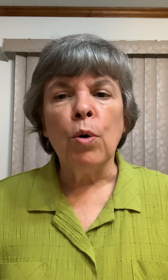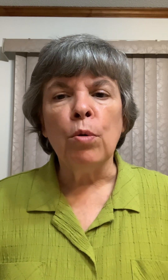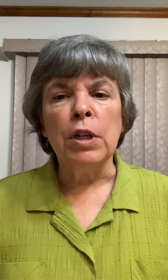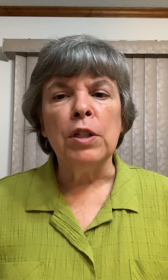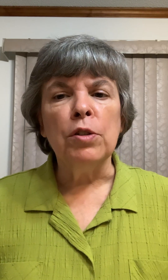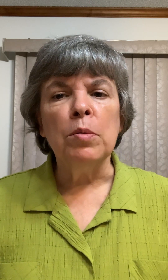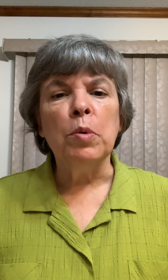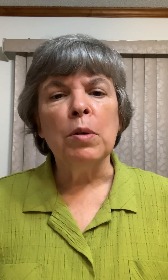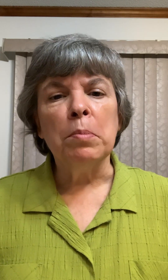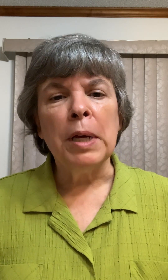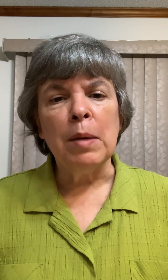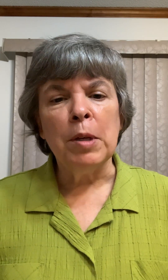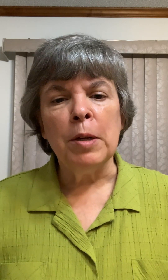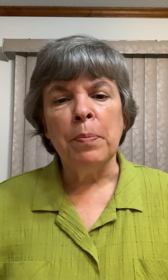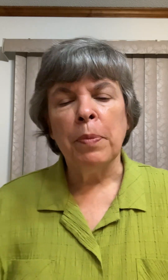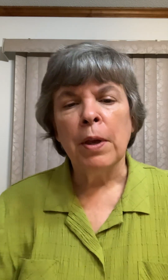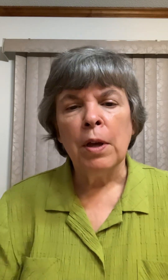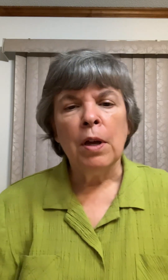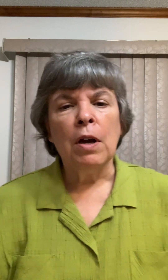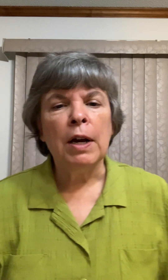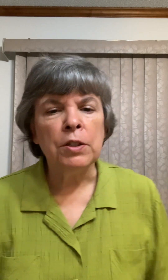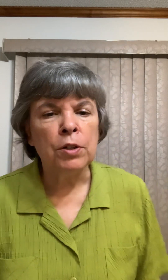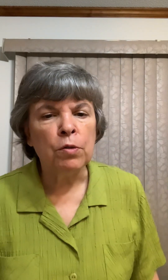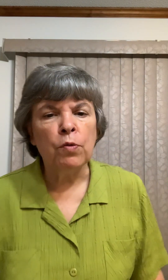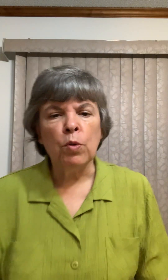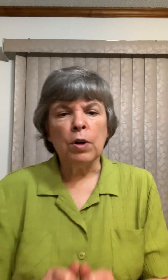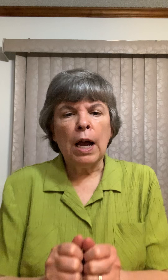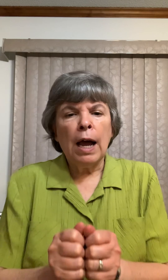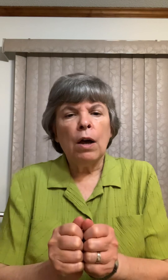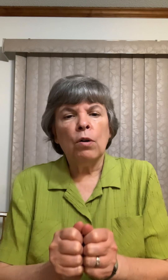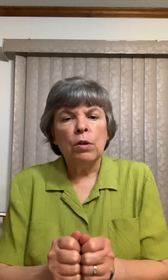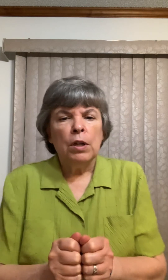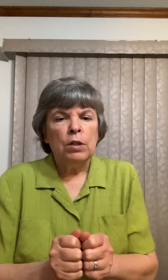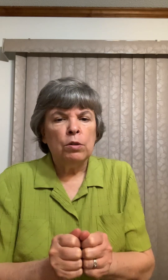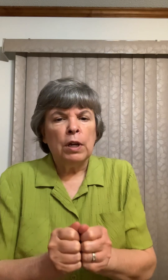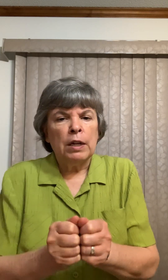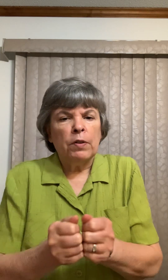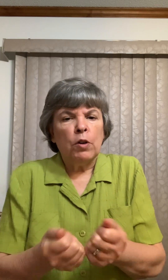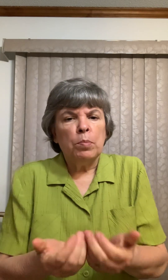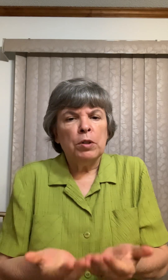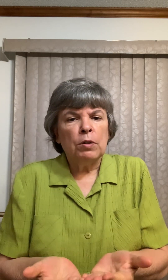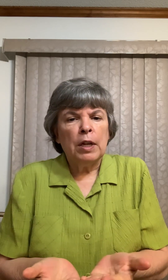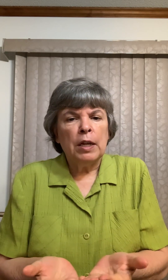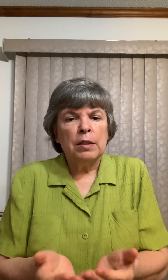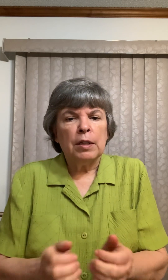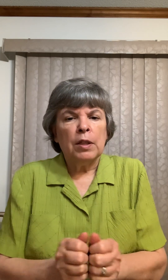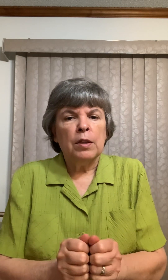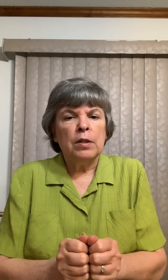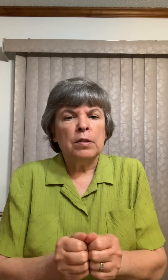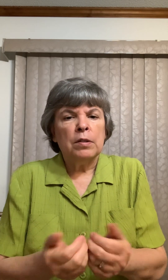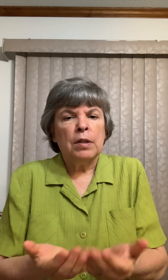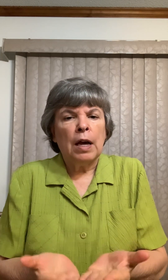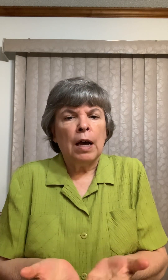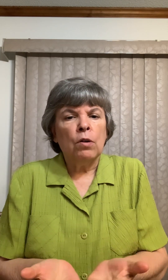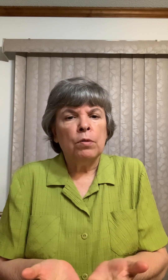a newborn baby. All right, so for how, you kind of open your hands like this. How.